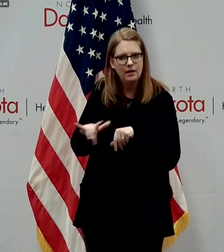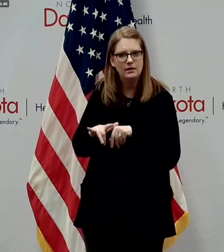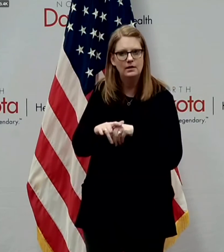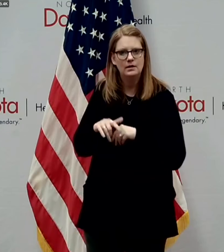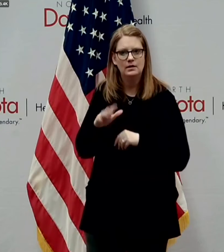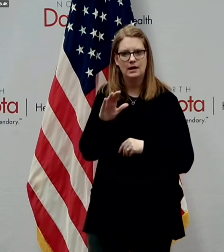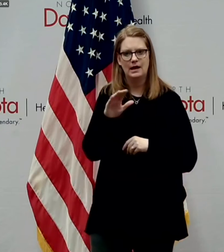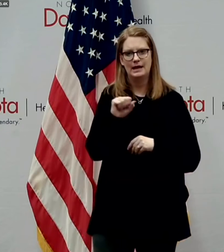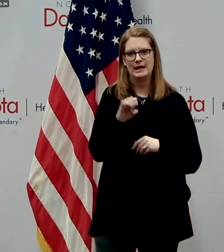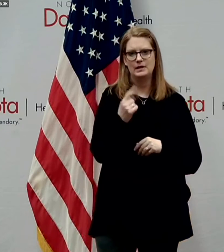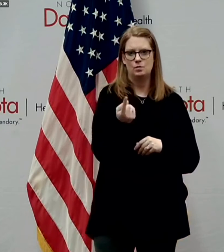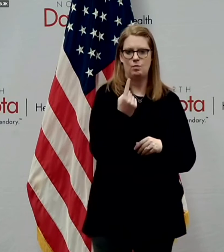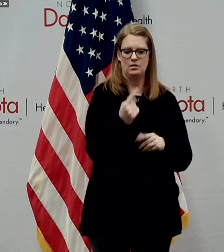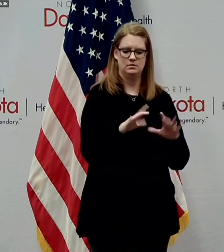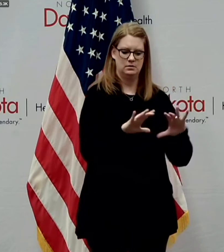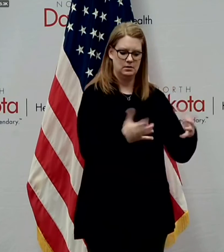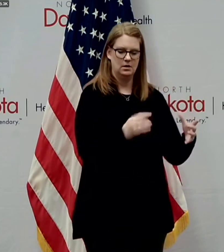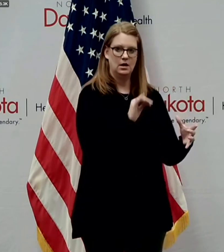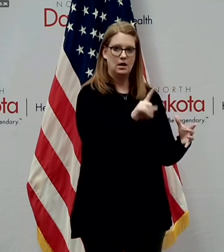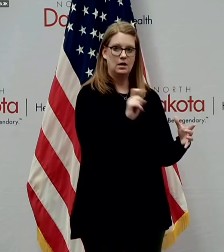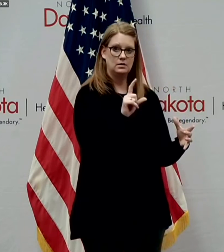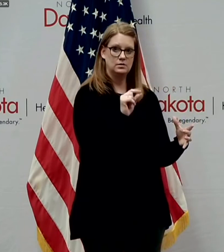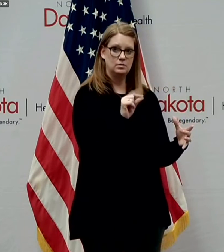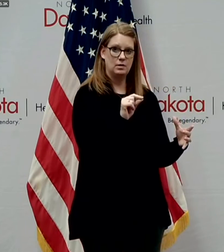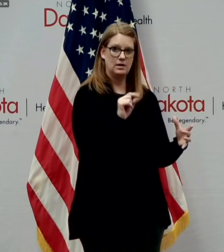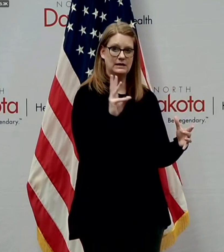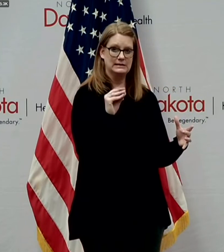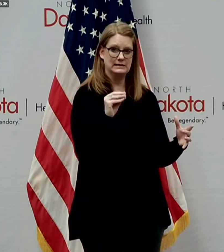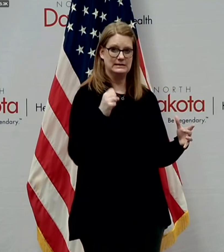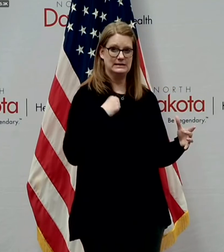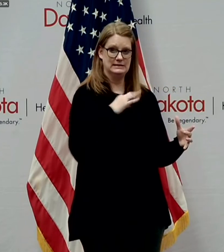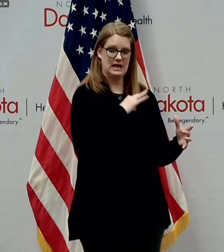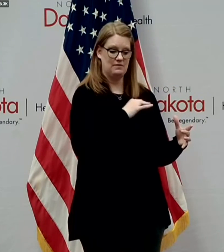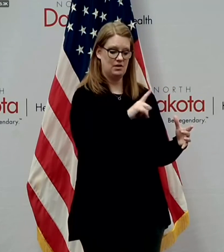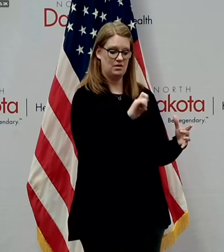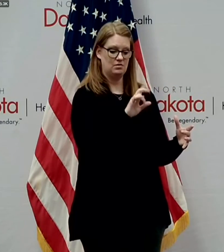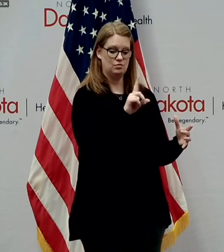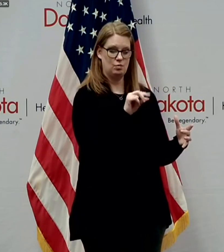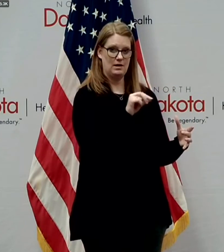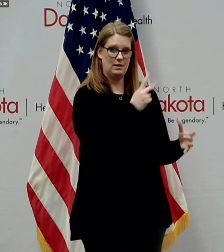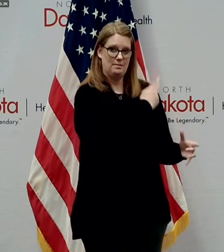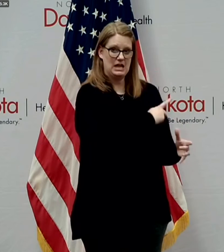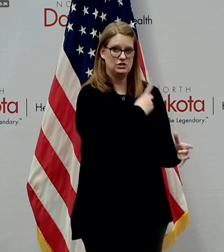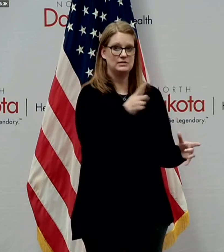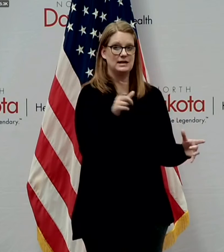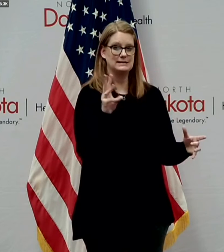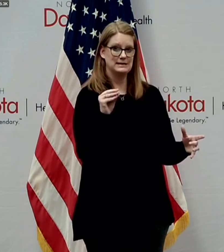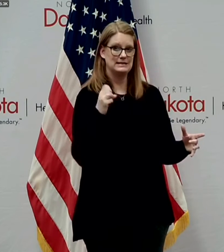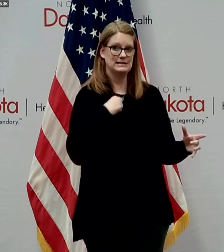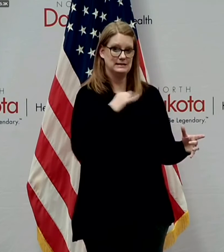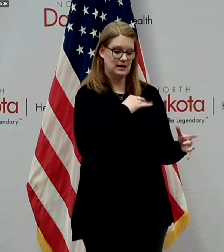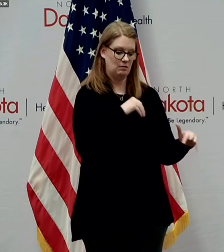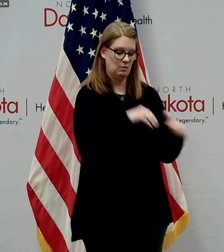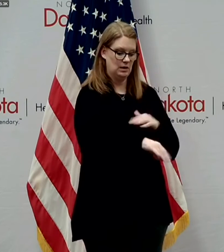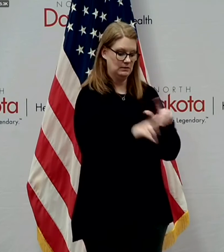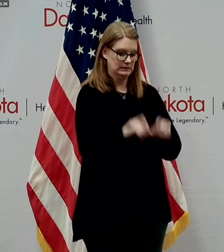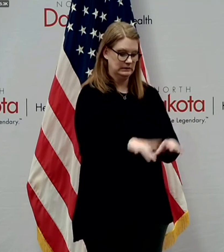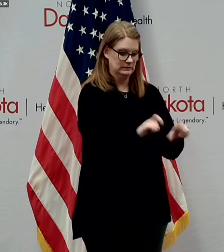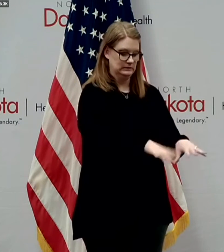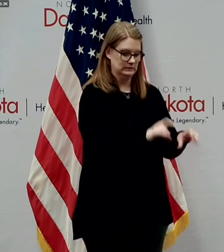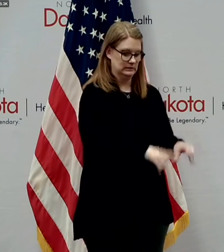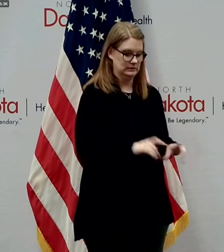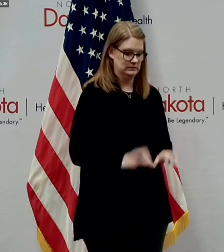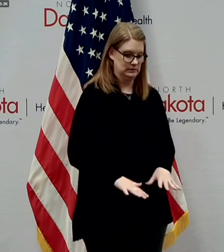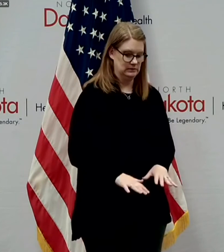1, we tested all 120 residents and 60 staff. And we did that very quickly. And as once we had the